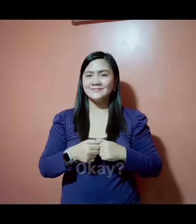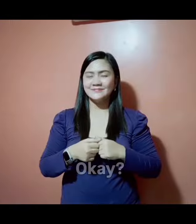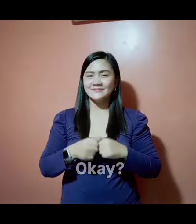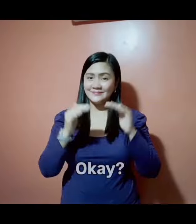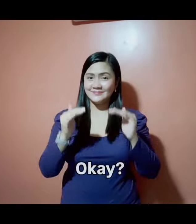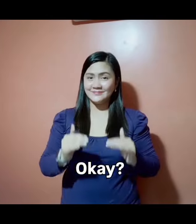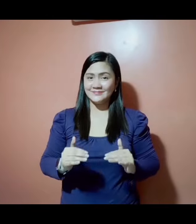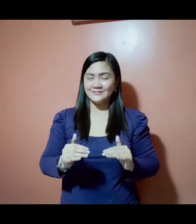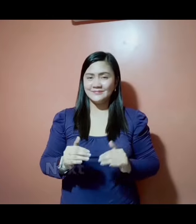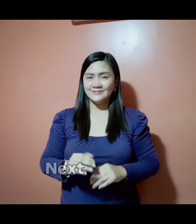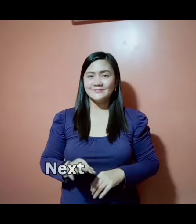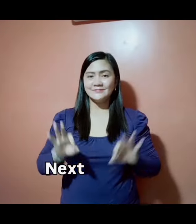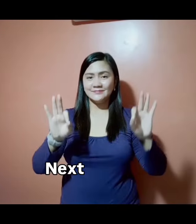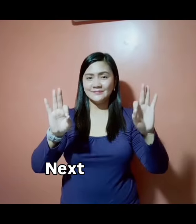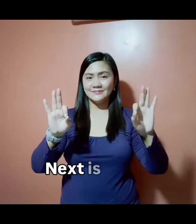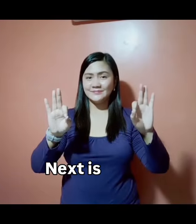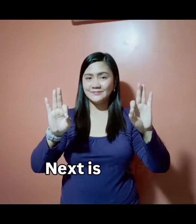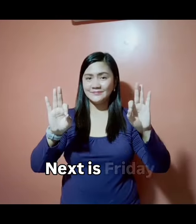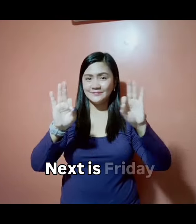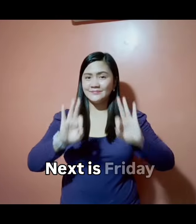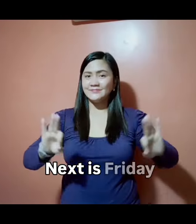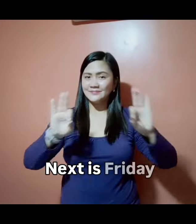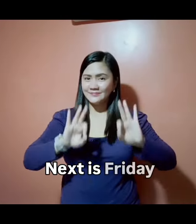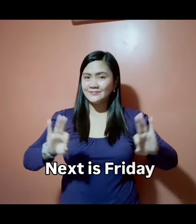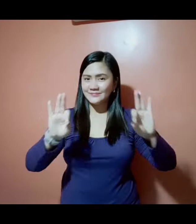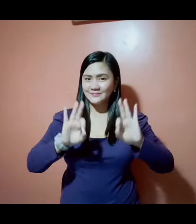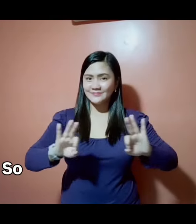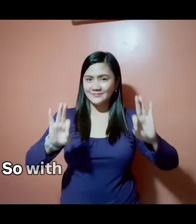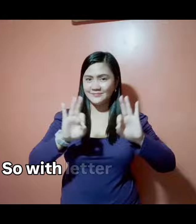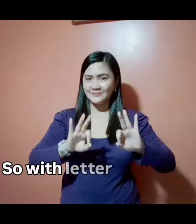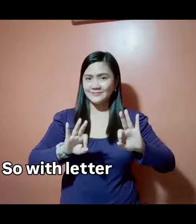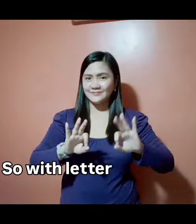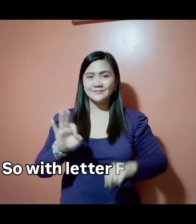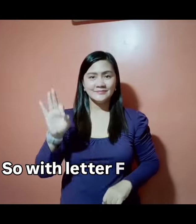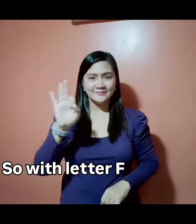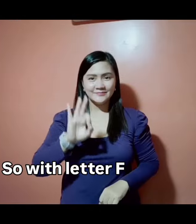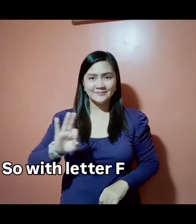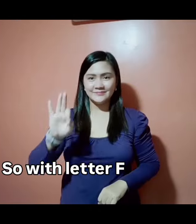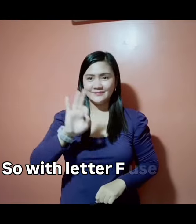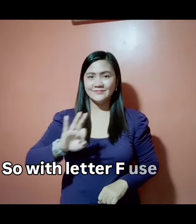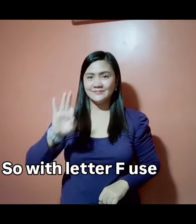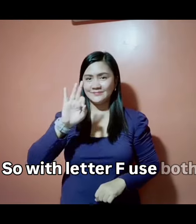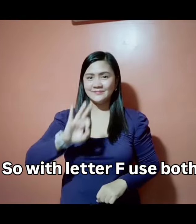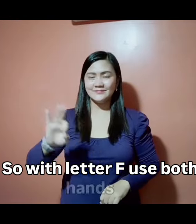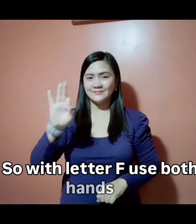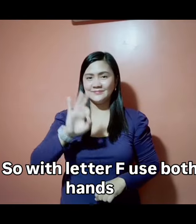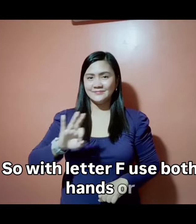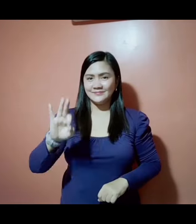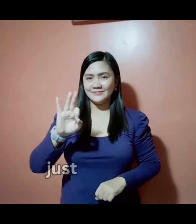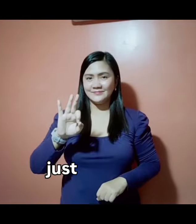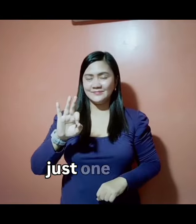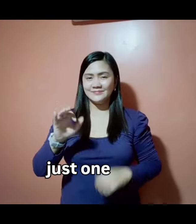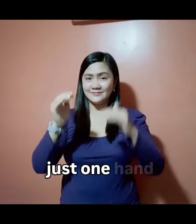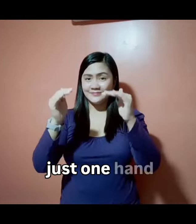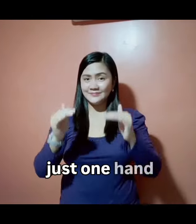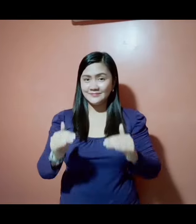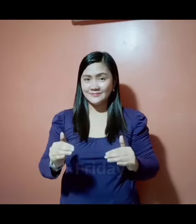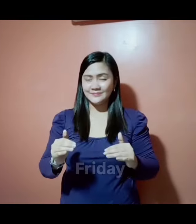Okay? Next is Friday. So with letter F, use both hands or just one hand.